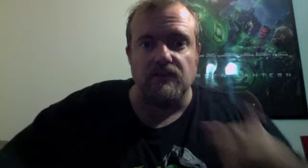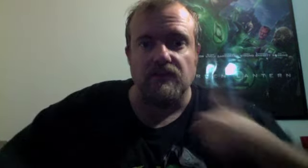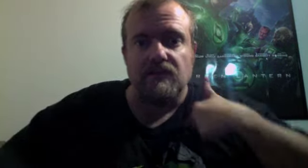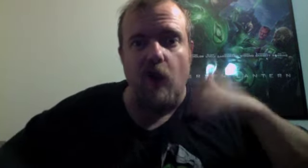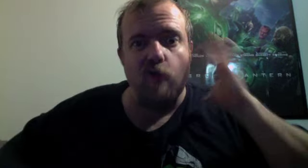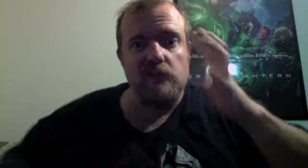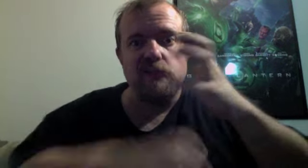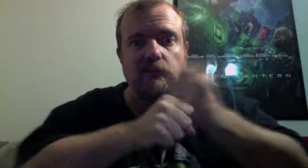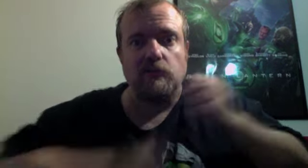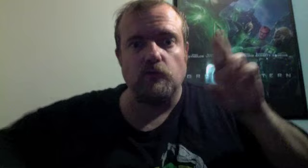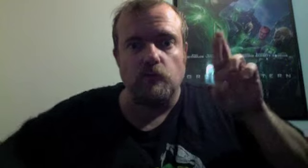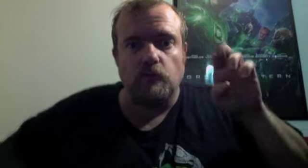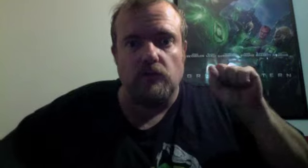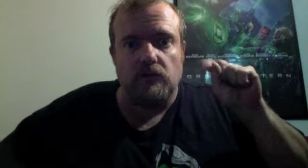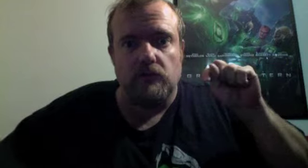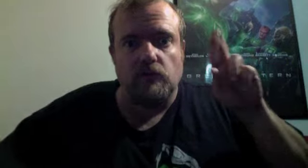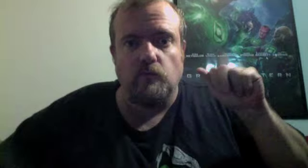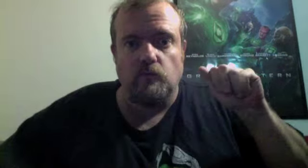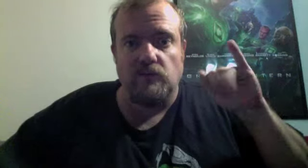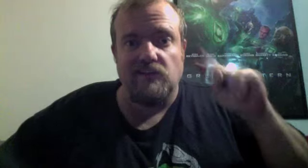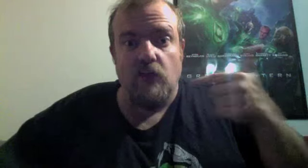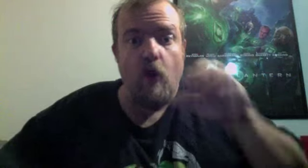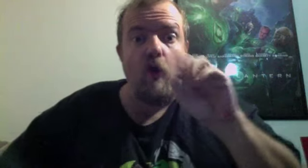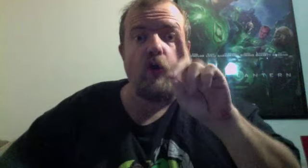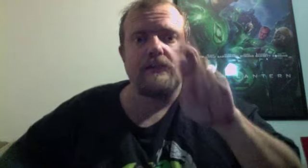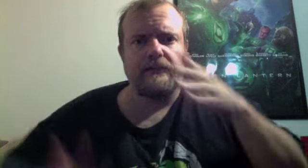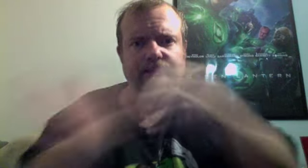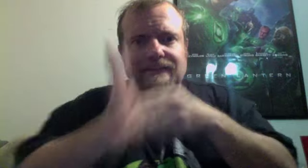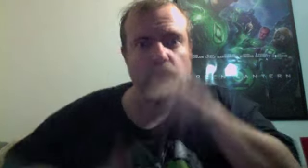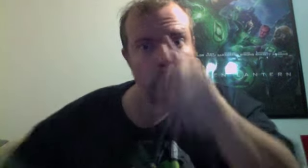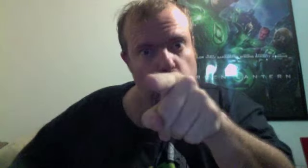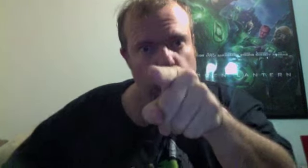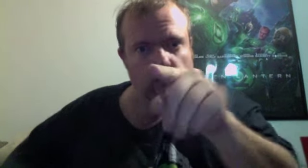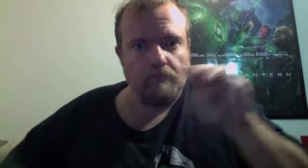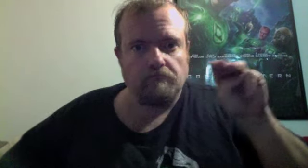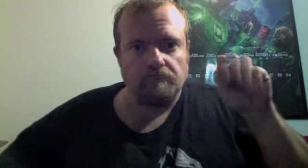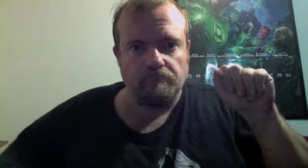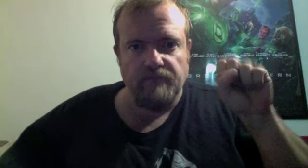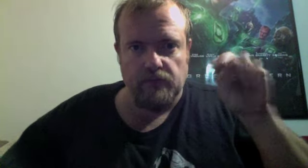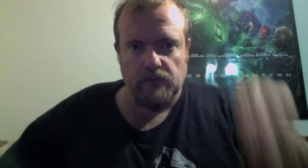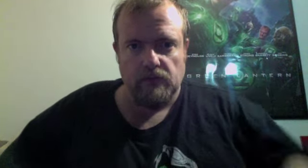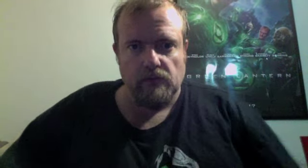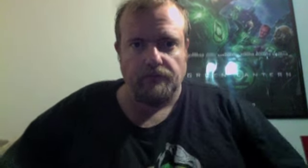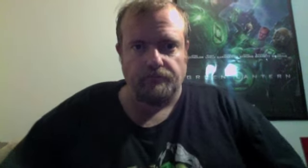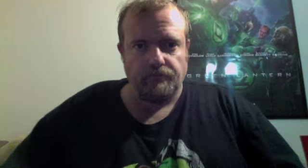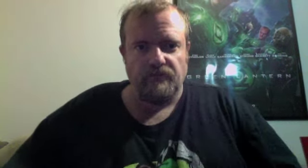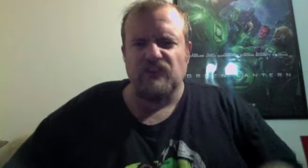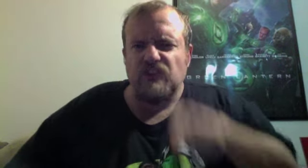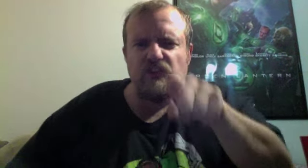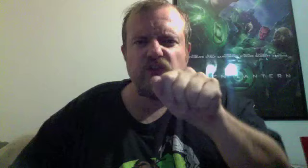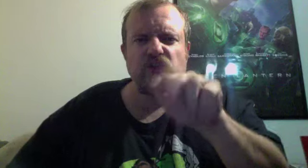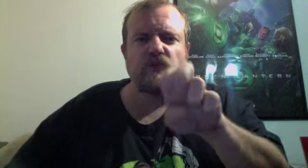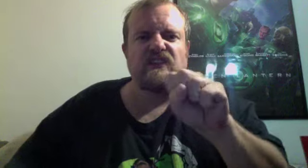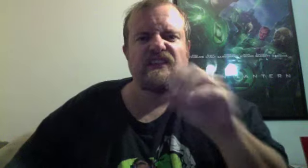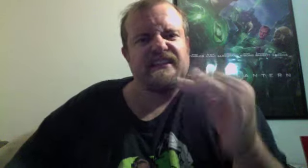Weldon. I'm a constant consultant in Fort Worth, Texas. In my type of work, we use a lot of unusual terms like cyanoacrylate